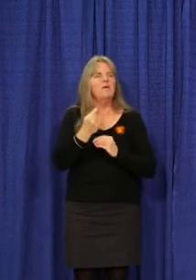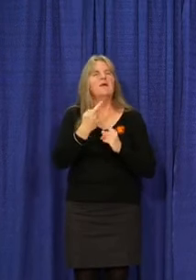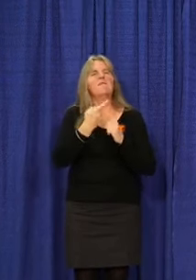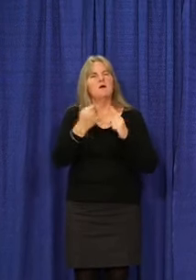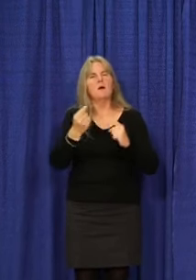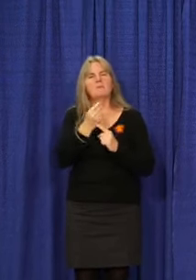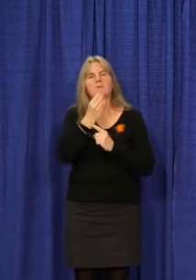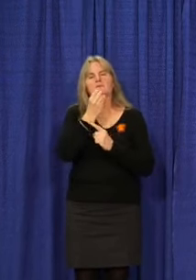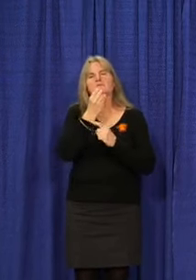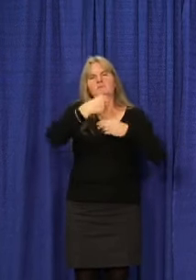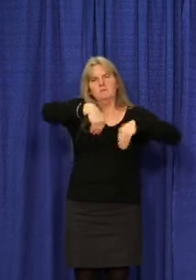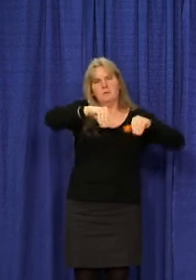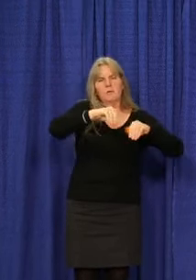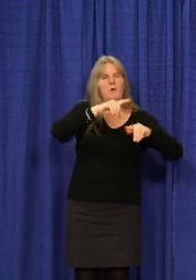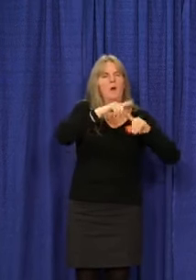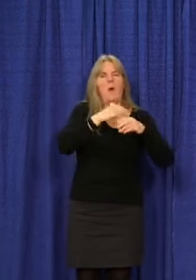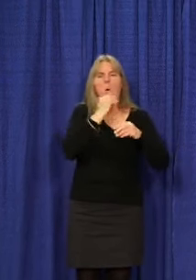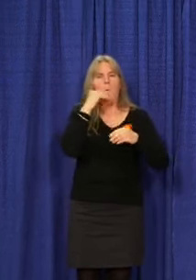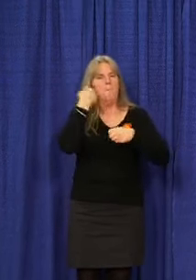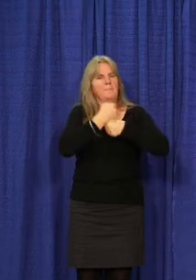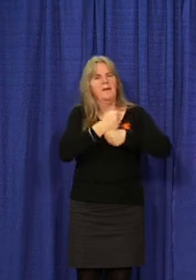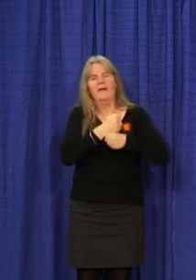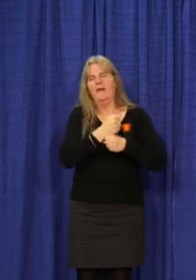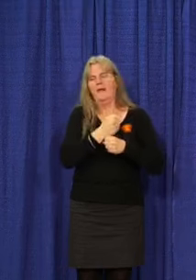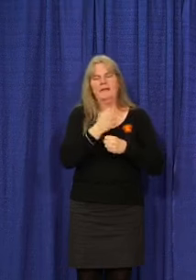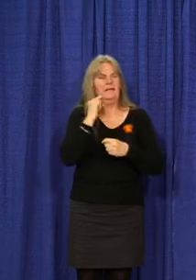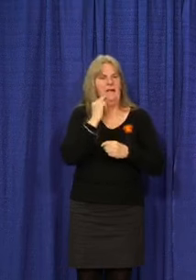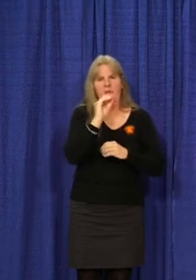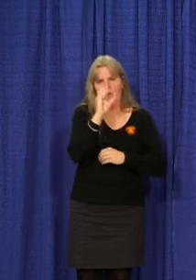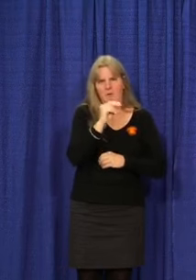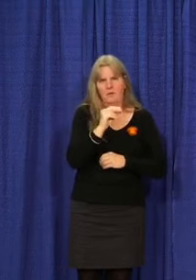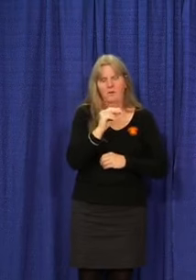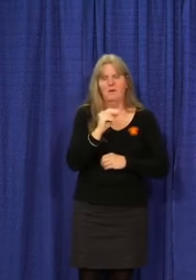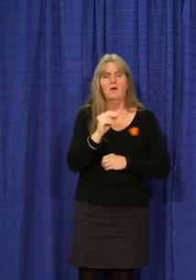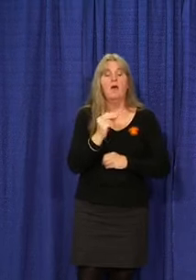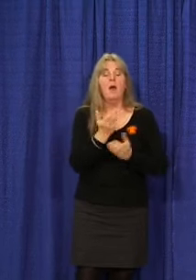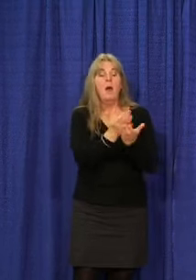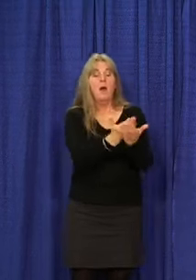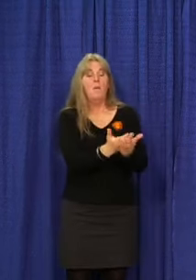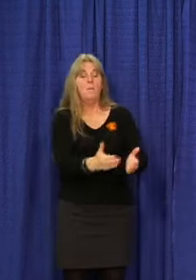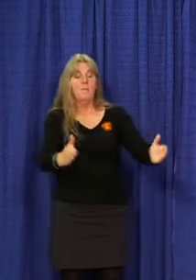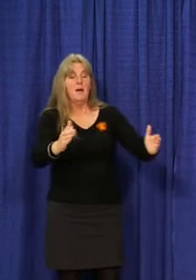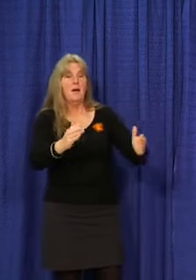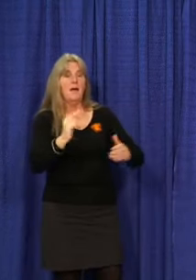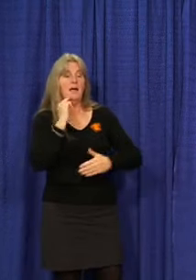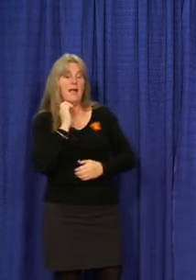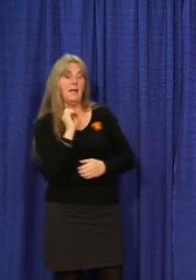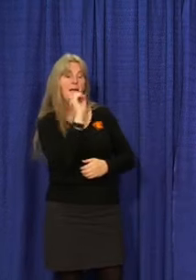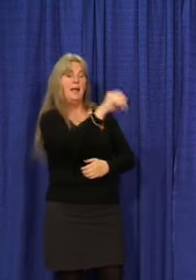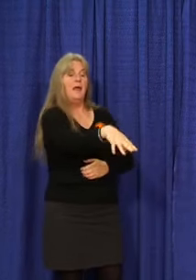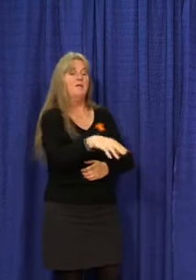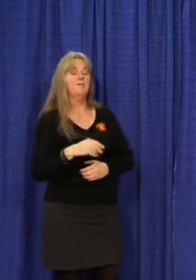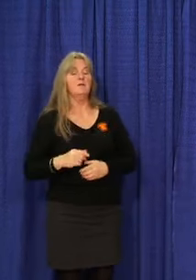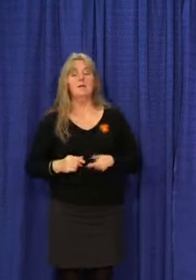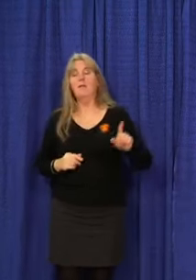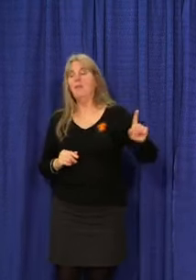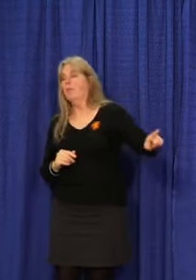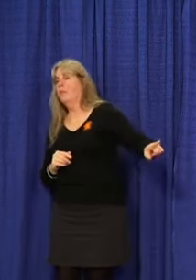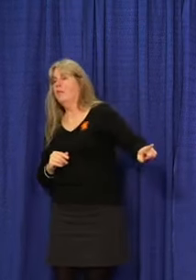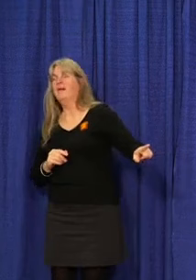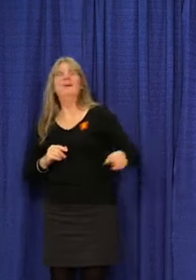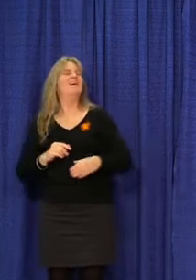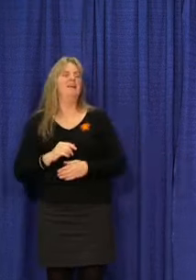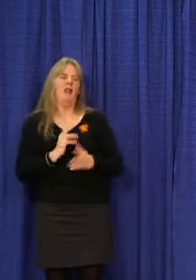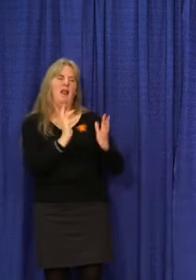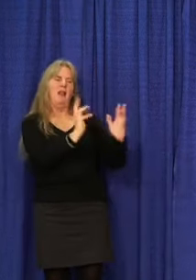And please don't leave treats out in a communal bucket. Even though many children will be wearing mitts or gloves, I expect,